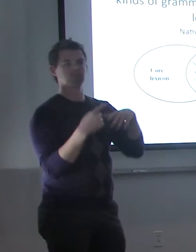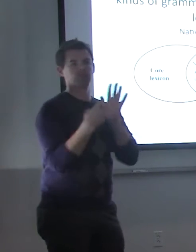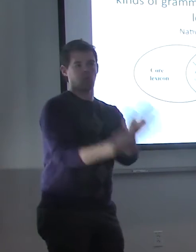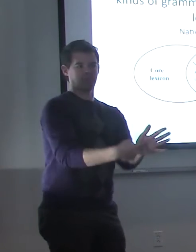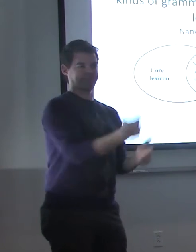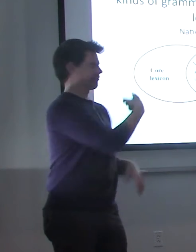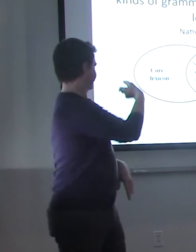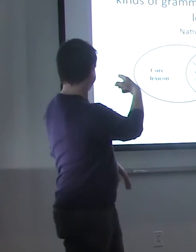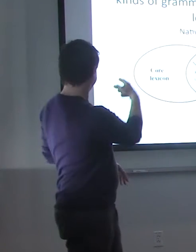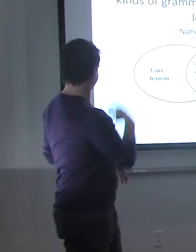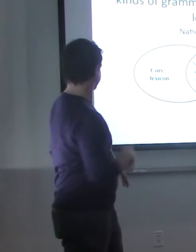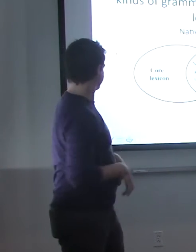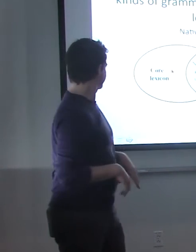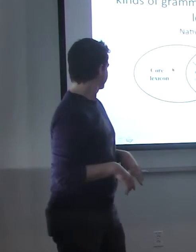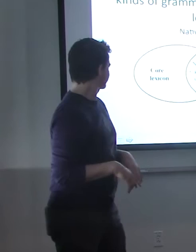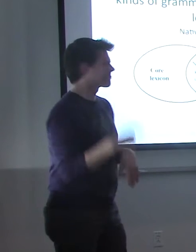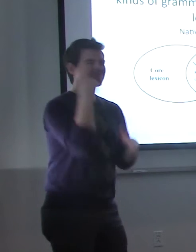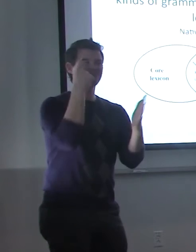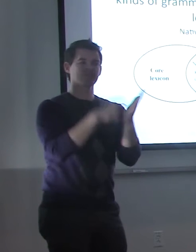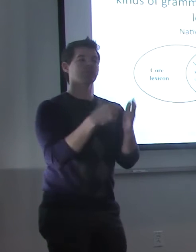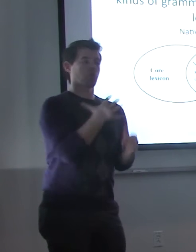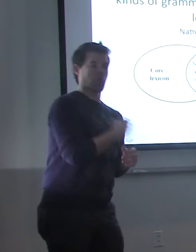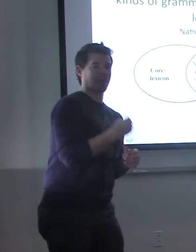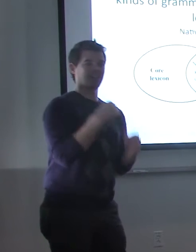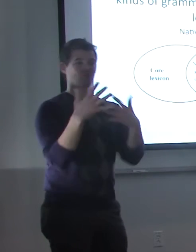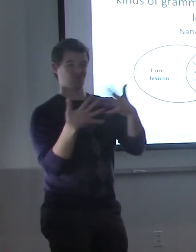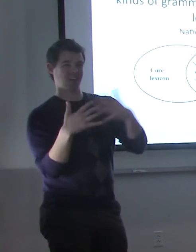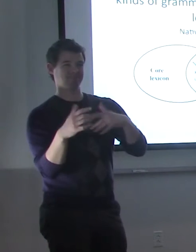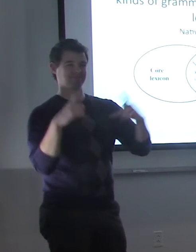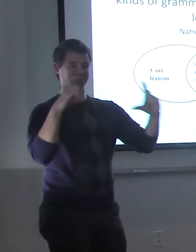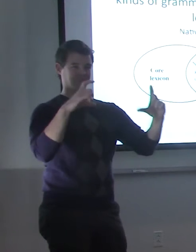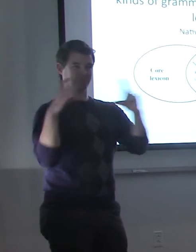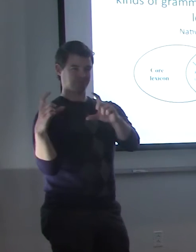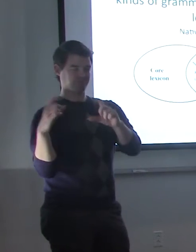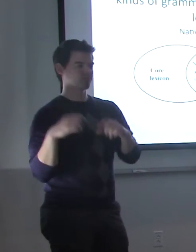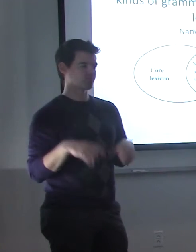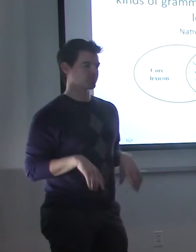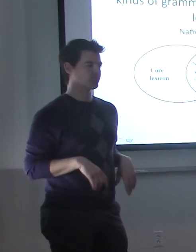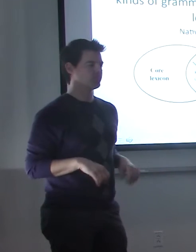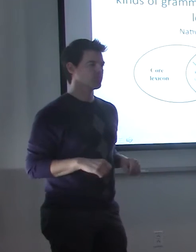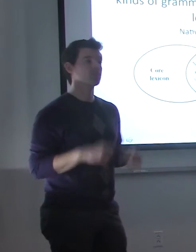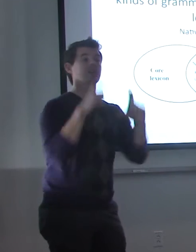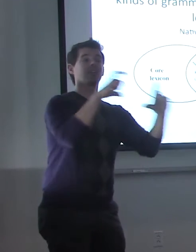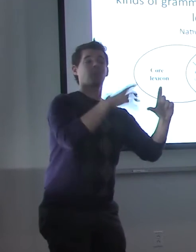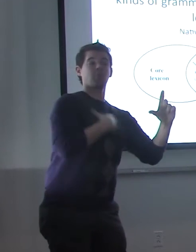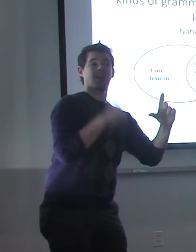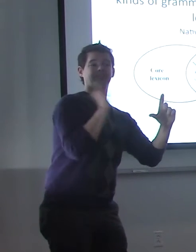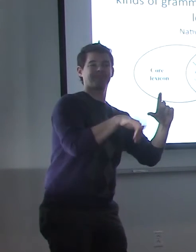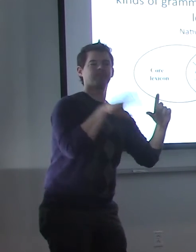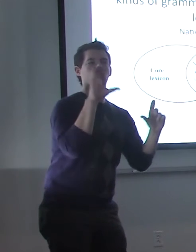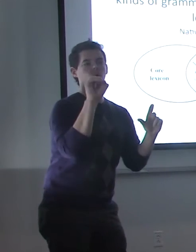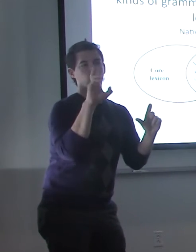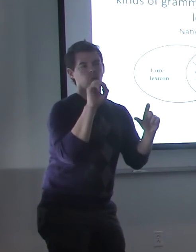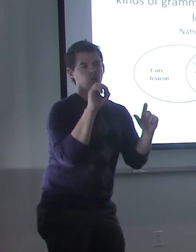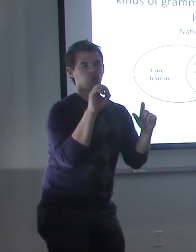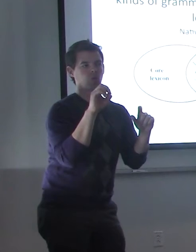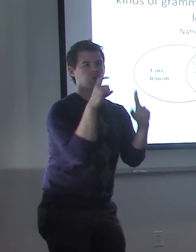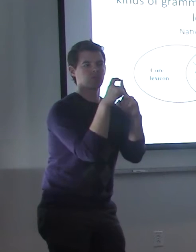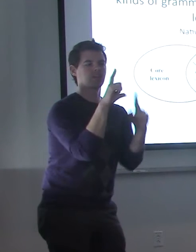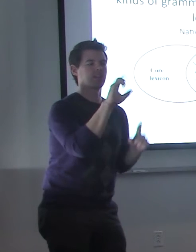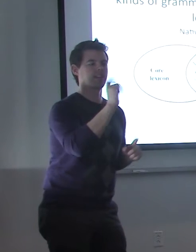see is a white circle and a gray circle. In the core lexical items, these are the ones you might find in a